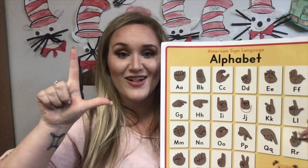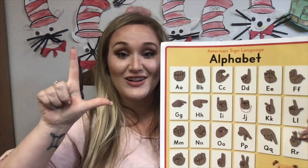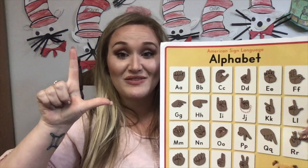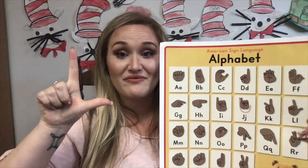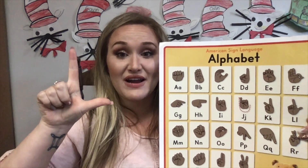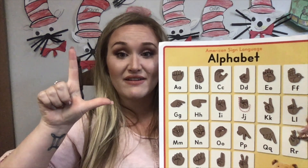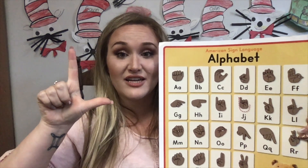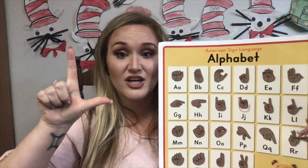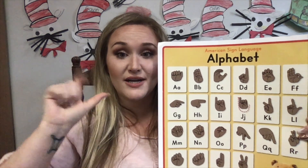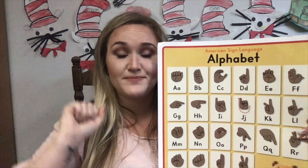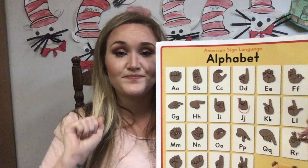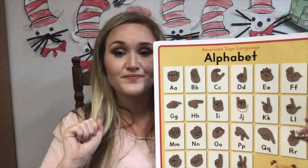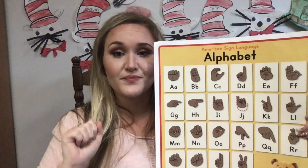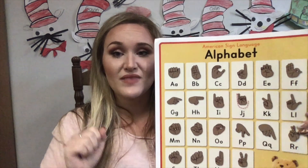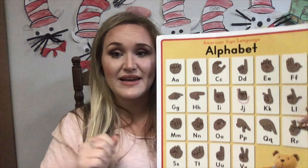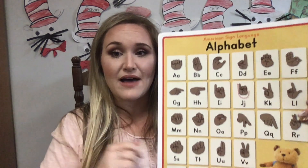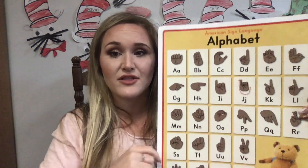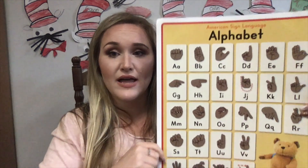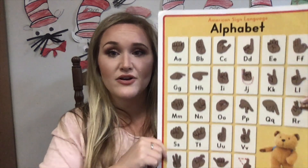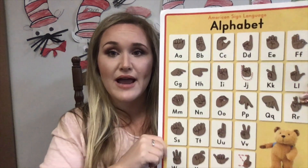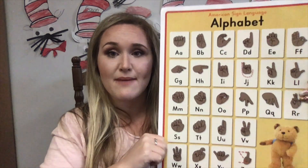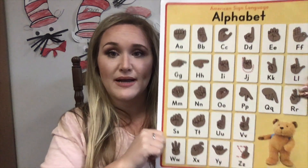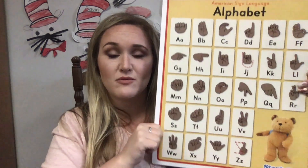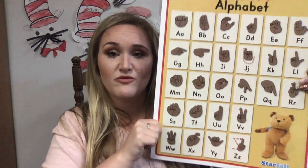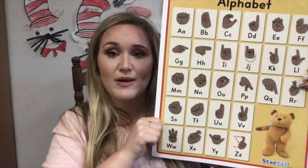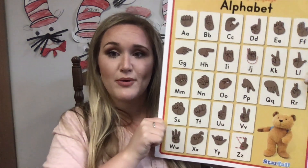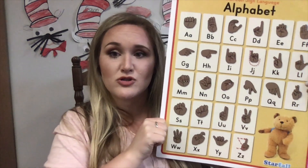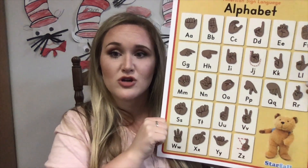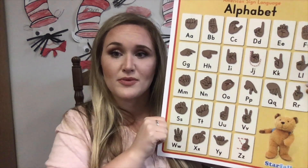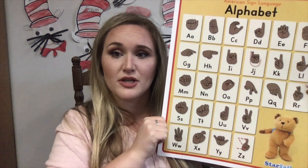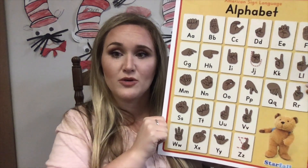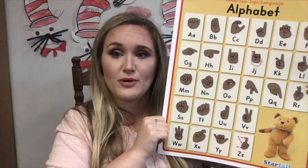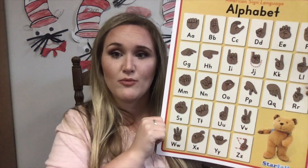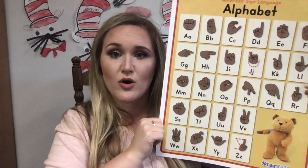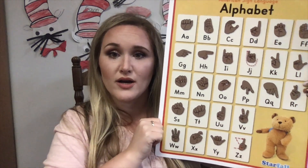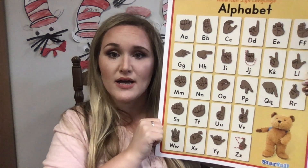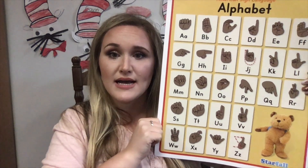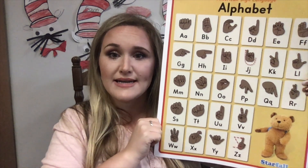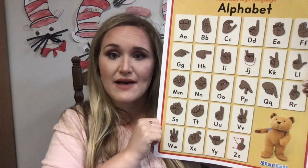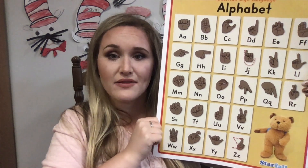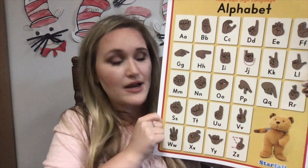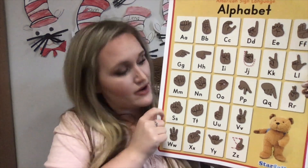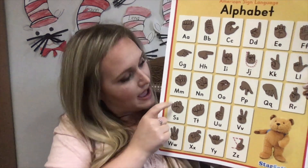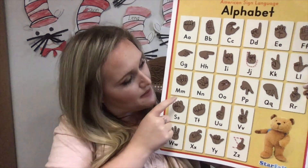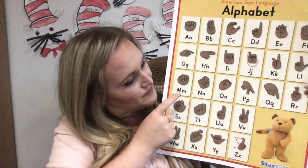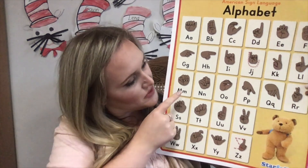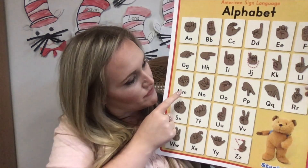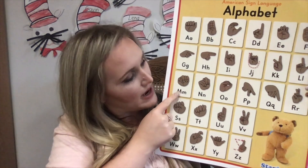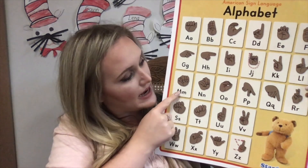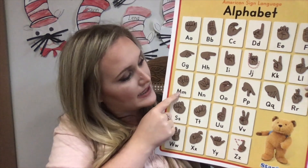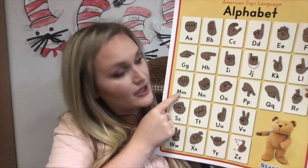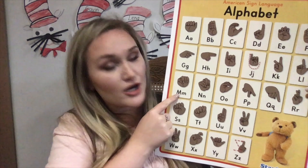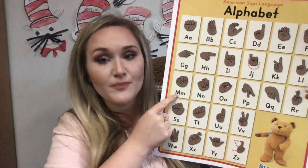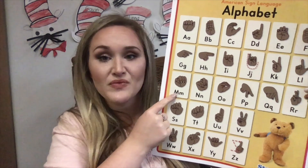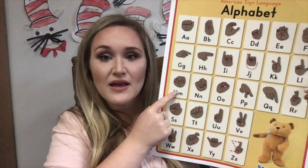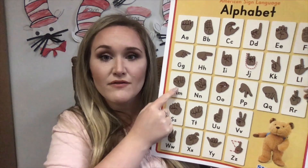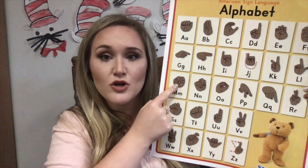L. Very good. Now the letter M. I got to move my poster up a little bit more. Now the letter M right here. If you notice